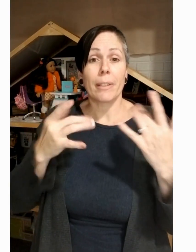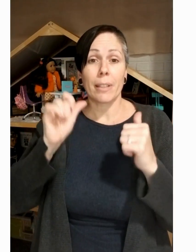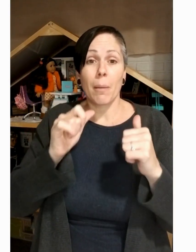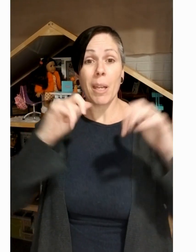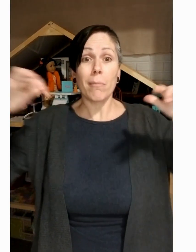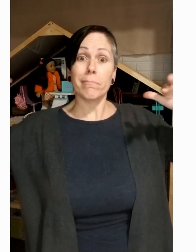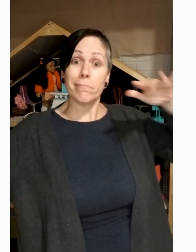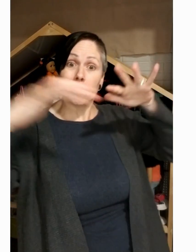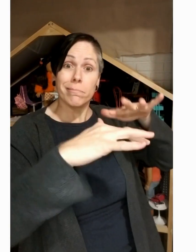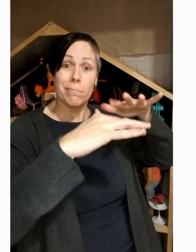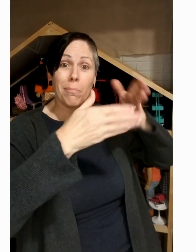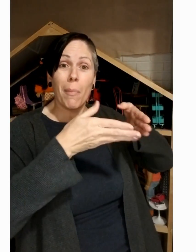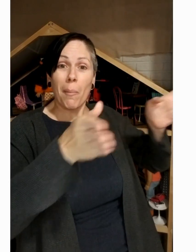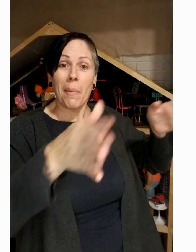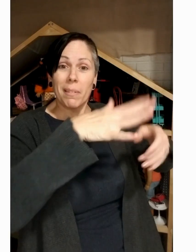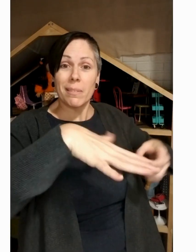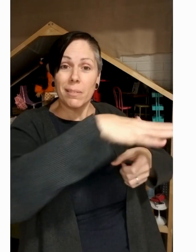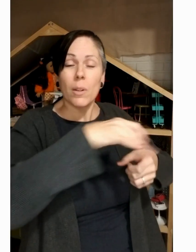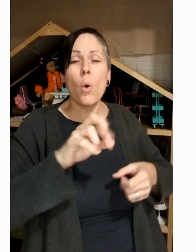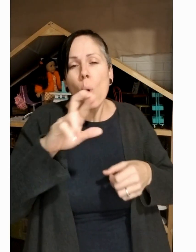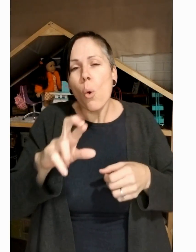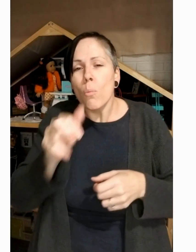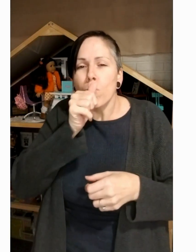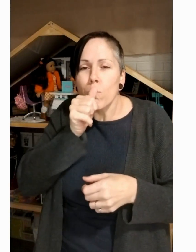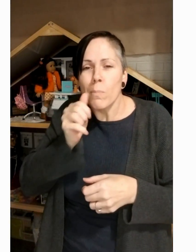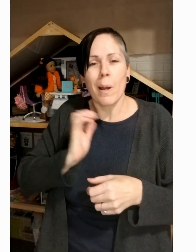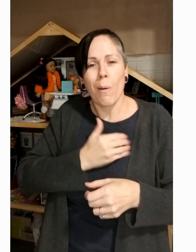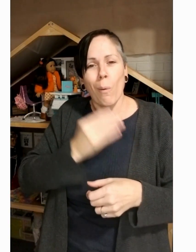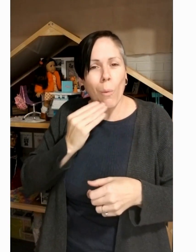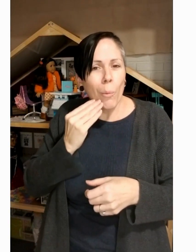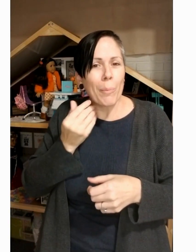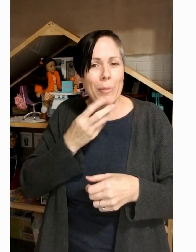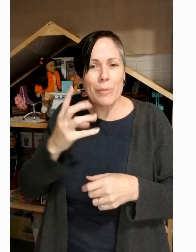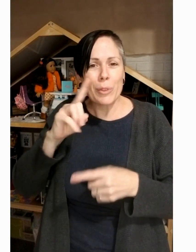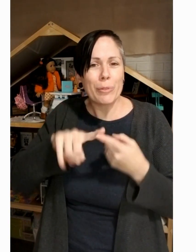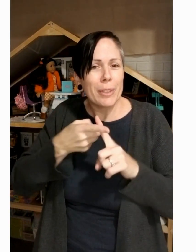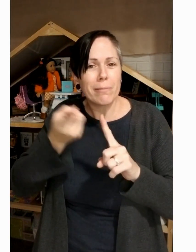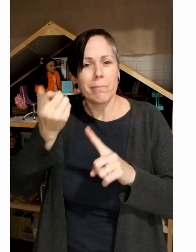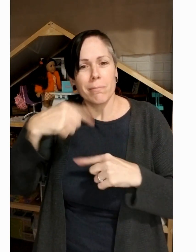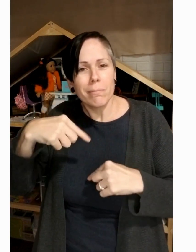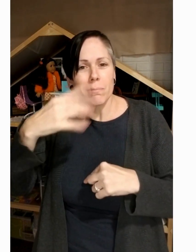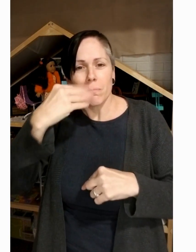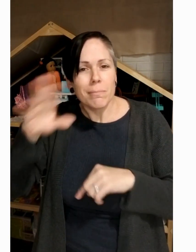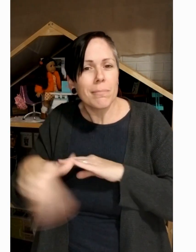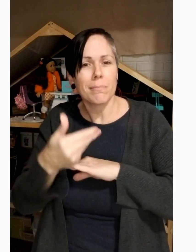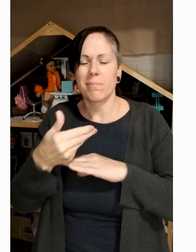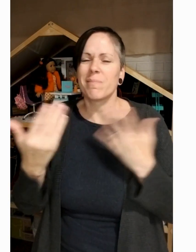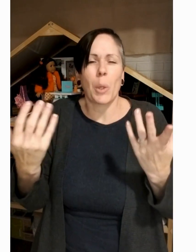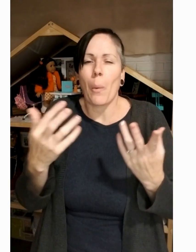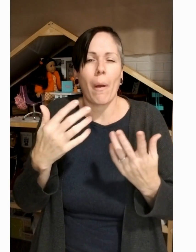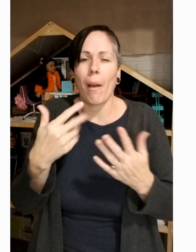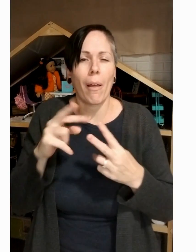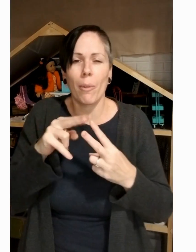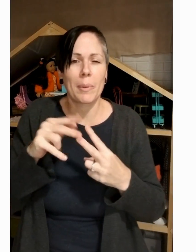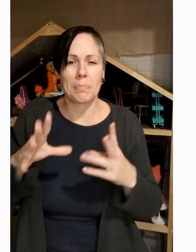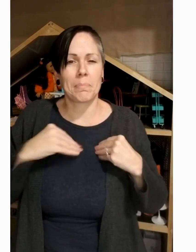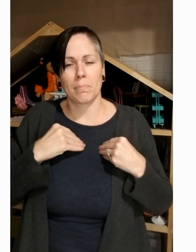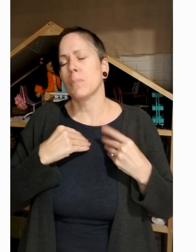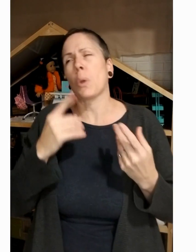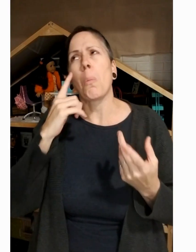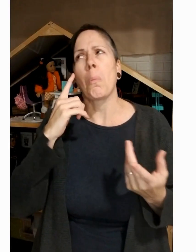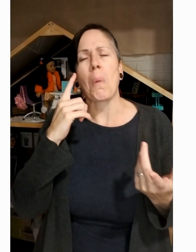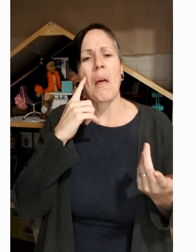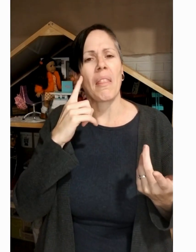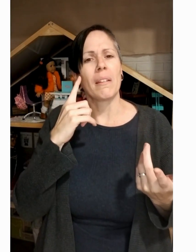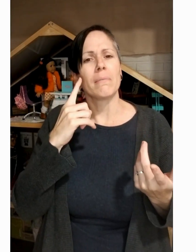bigger thing in a public space. So yeah, I don't think that I would raise that number just because life happens. And I think